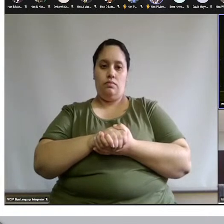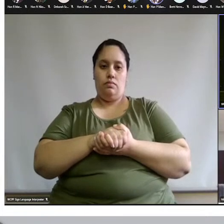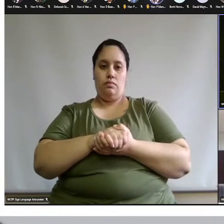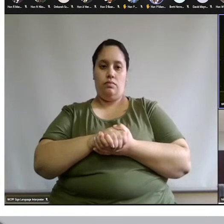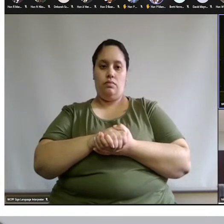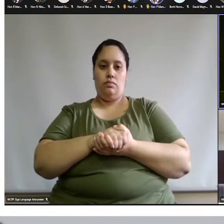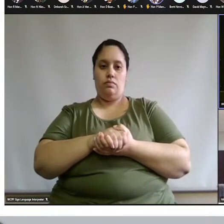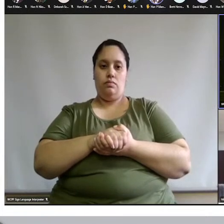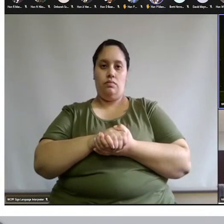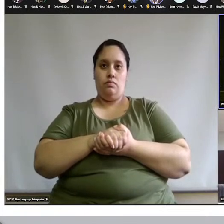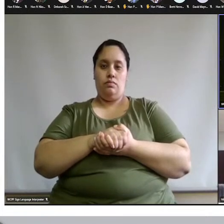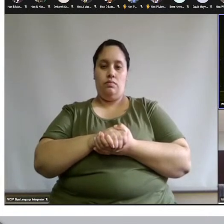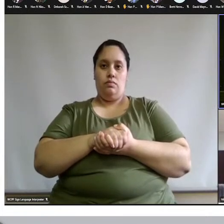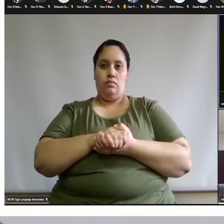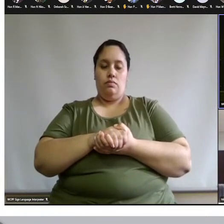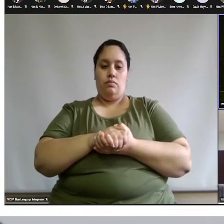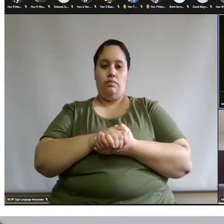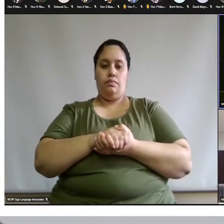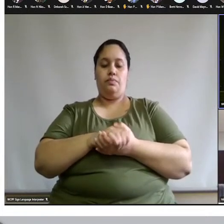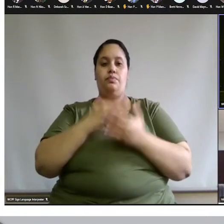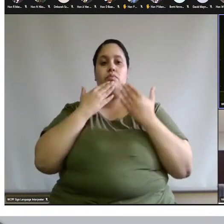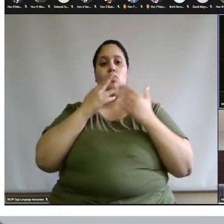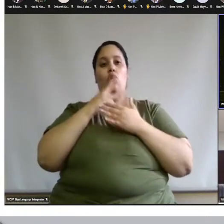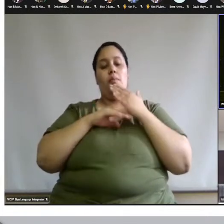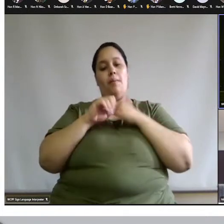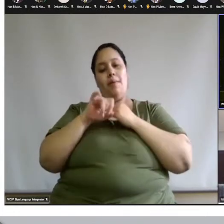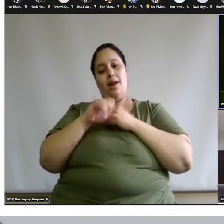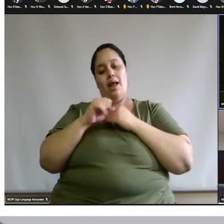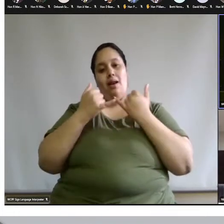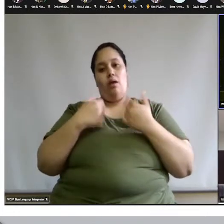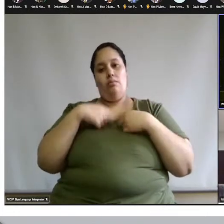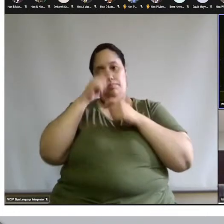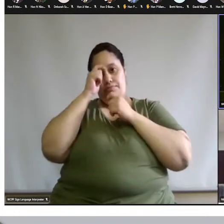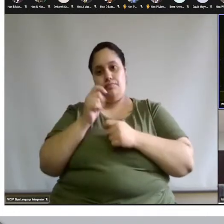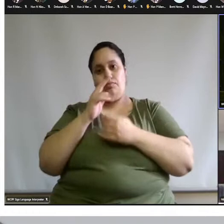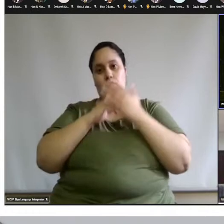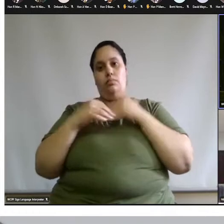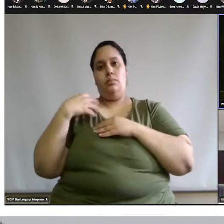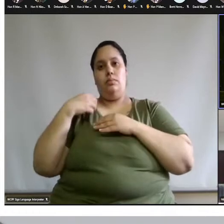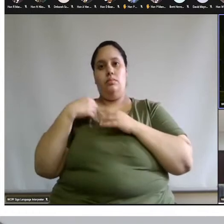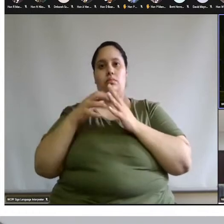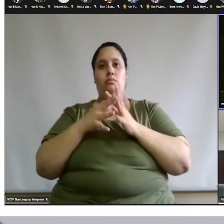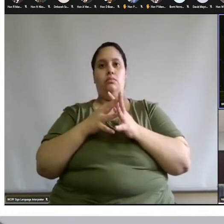Thank you, Honorable Maran. I now recognize the Honorable Minister.